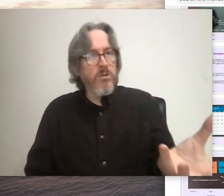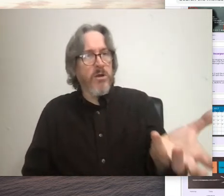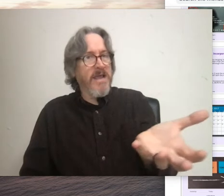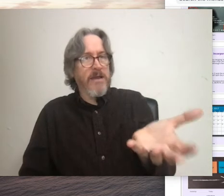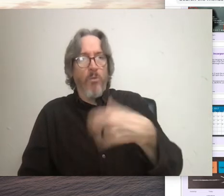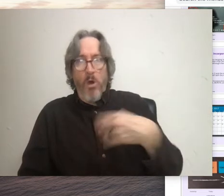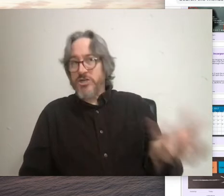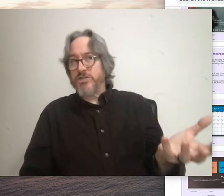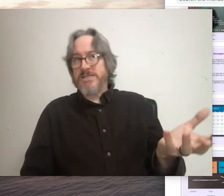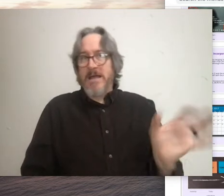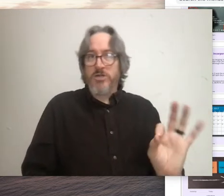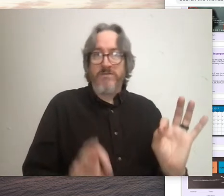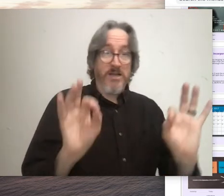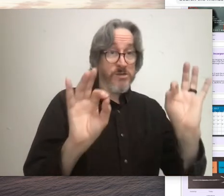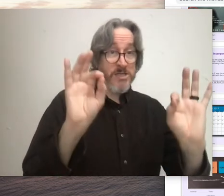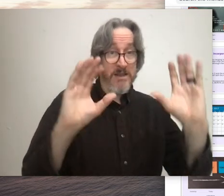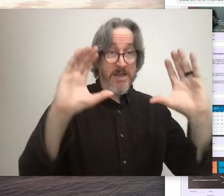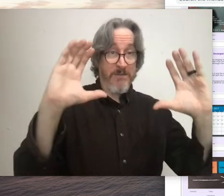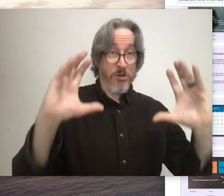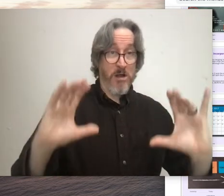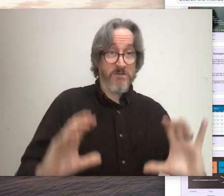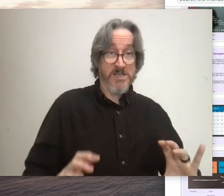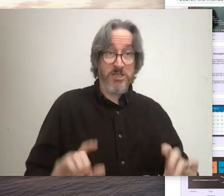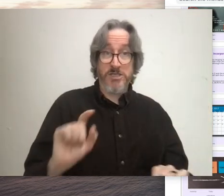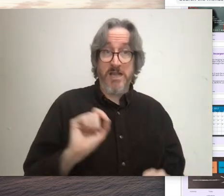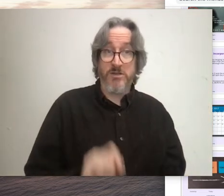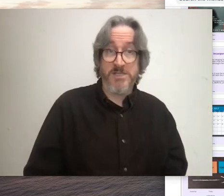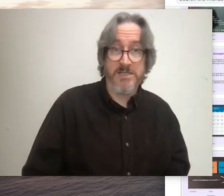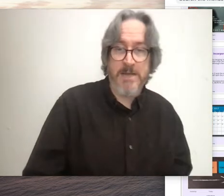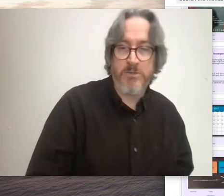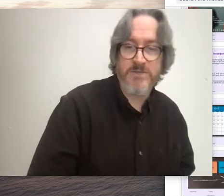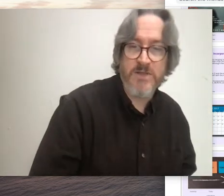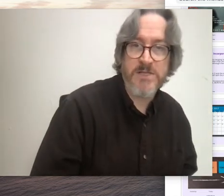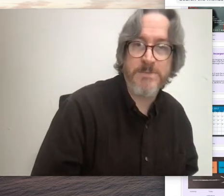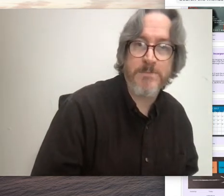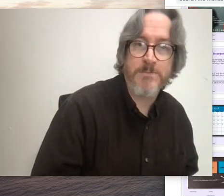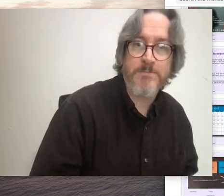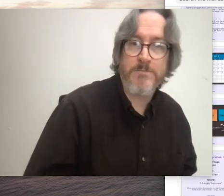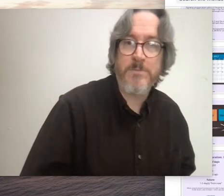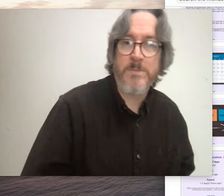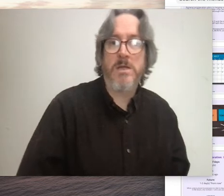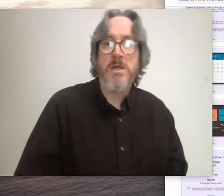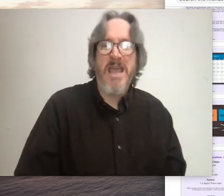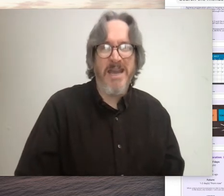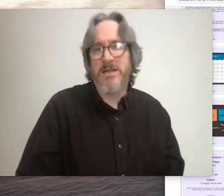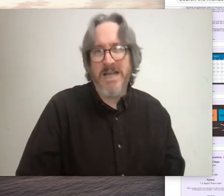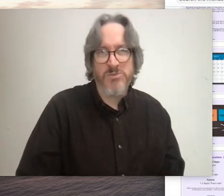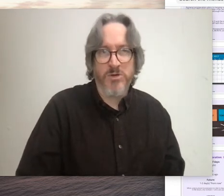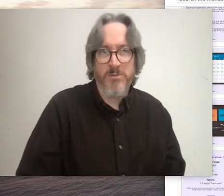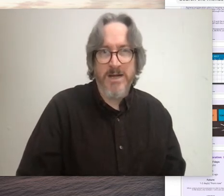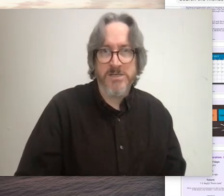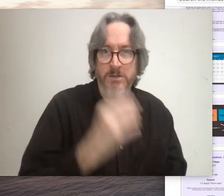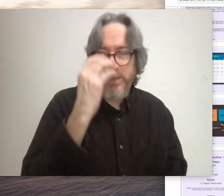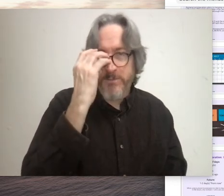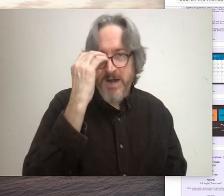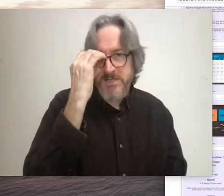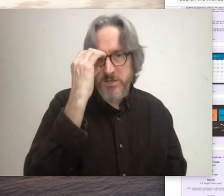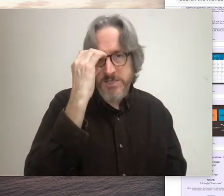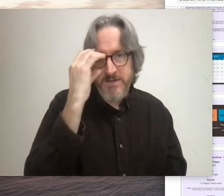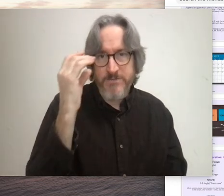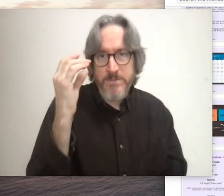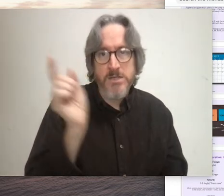And, you know, again, watch the snapshot videos and in their conversations, and you'll see examples of these. And in class, we're going to practice all, we